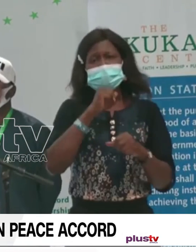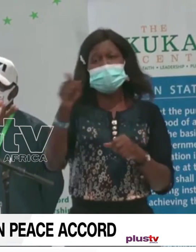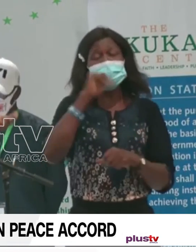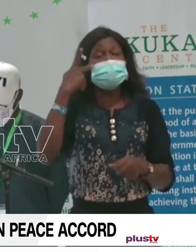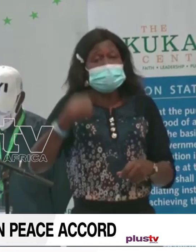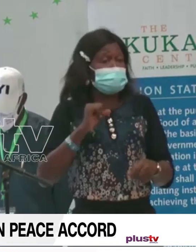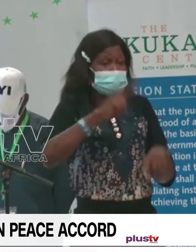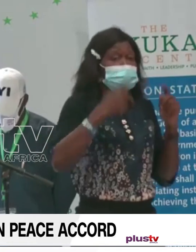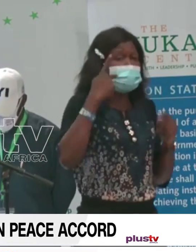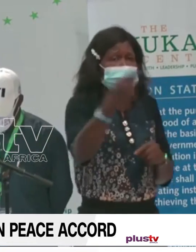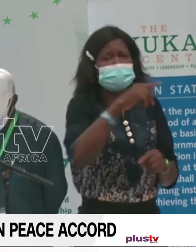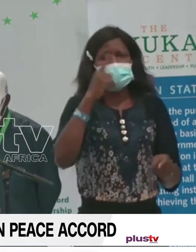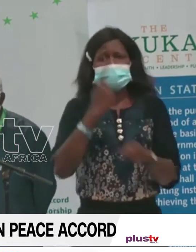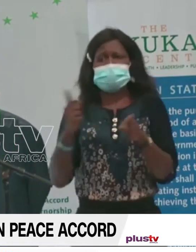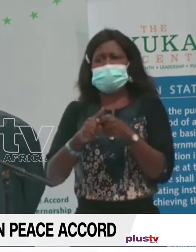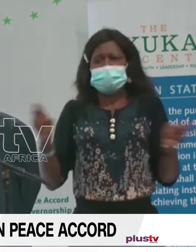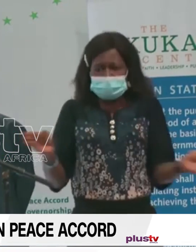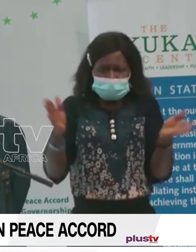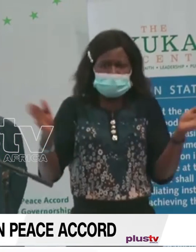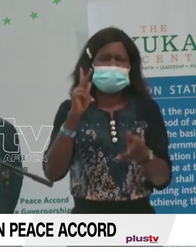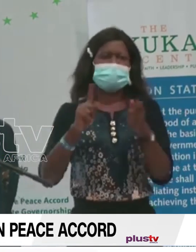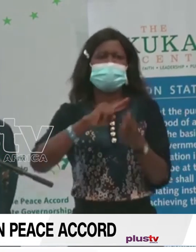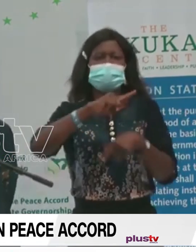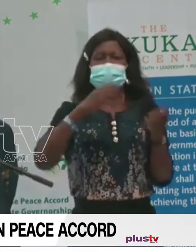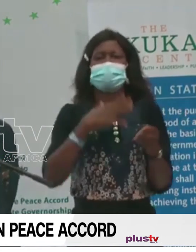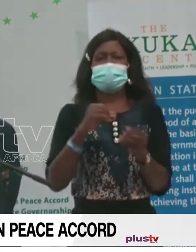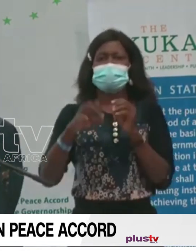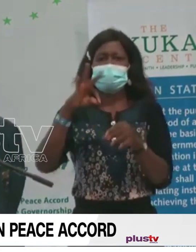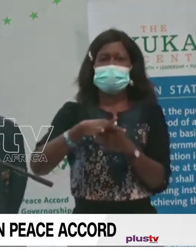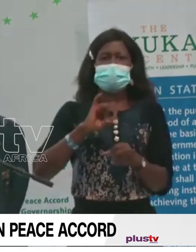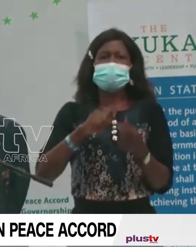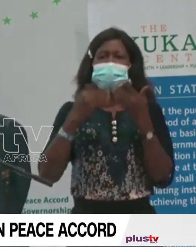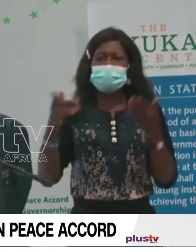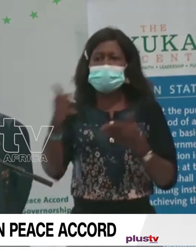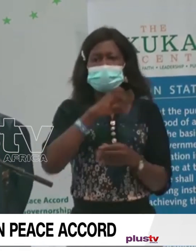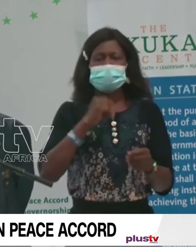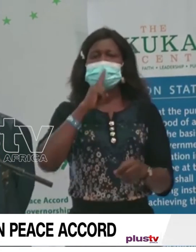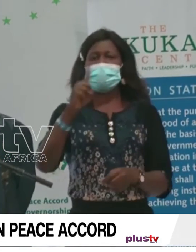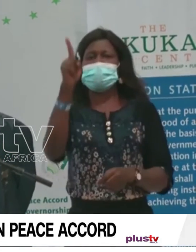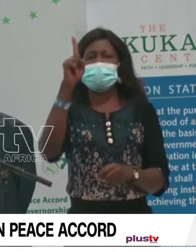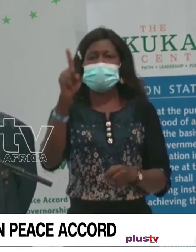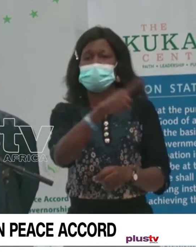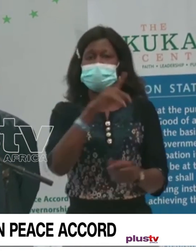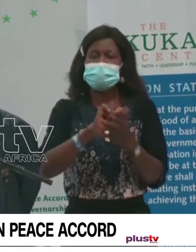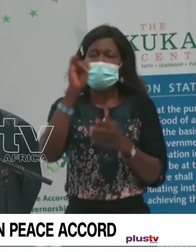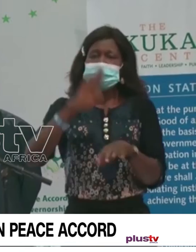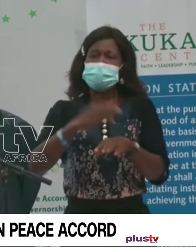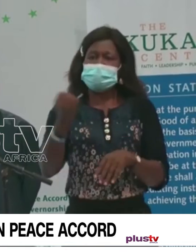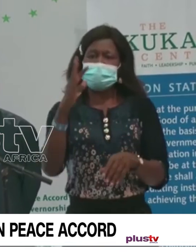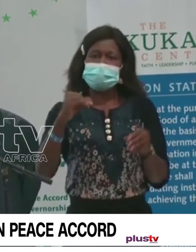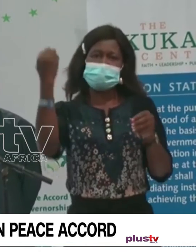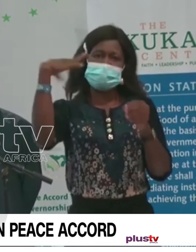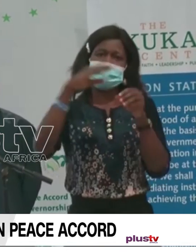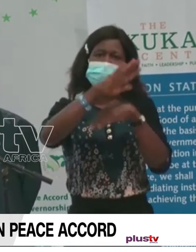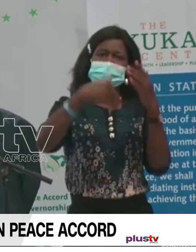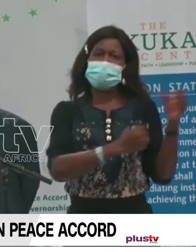I won't see you. It's just to mobilize people to go and vote. So I want to thank you. I can assure you that Saturday, by the grace of the Almighty